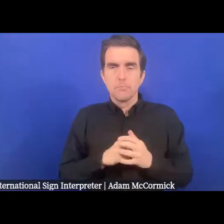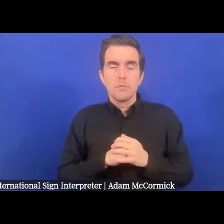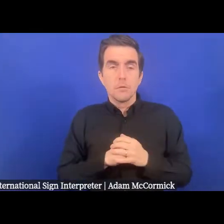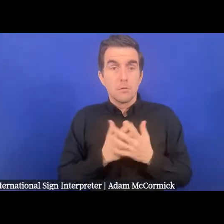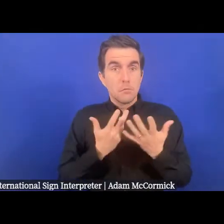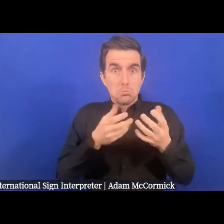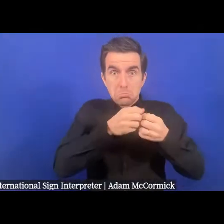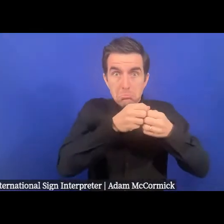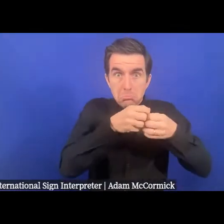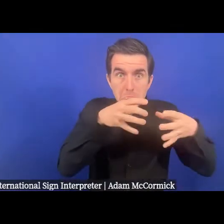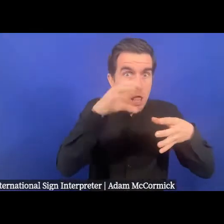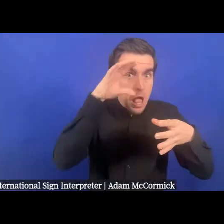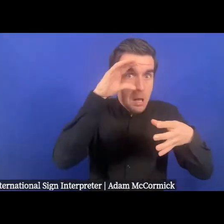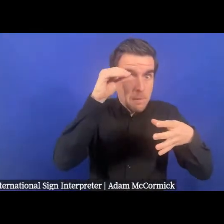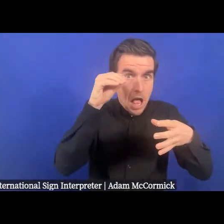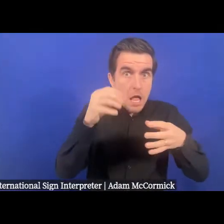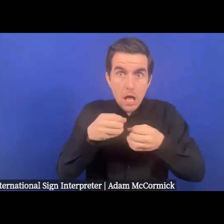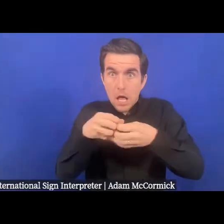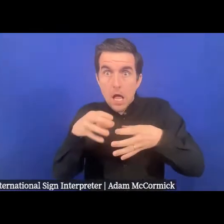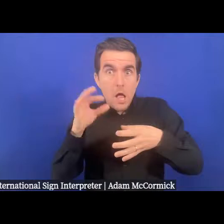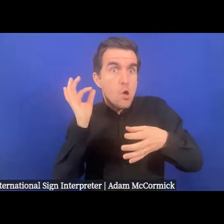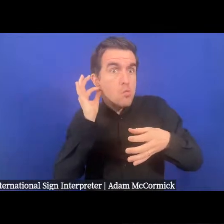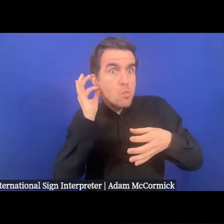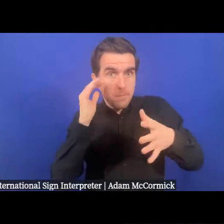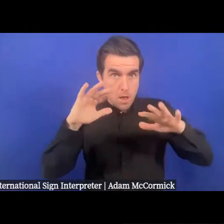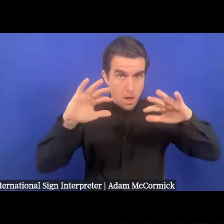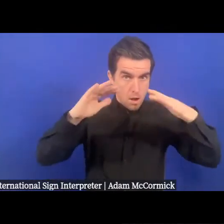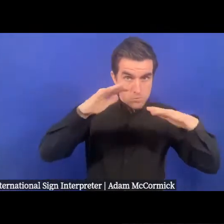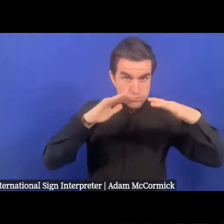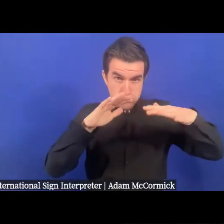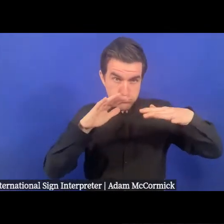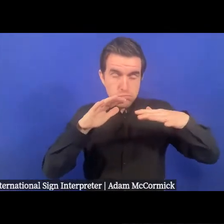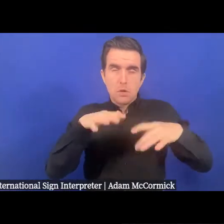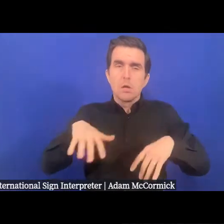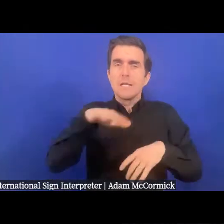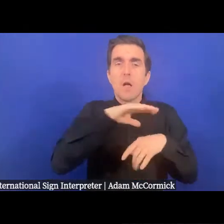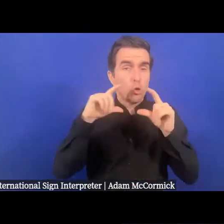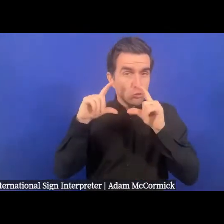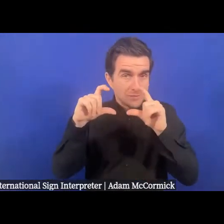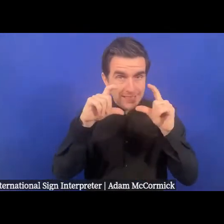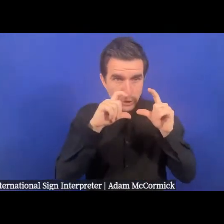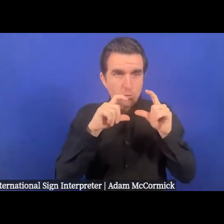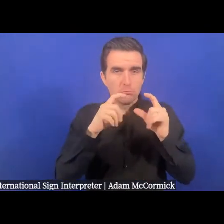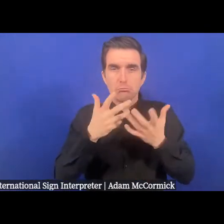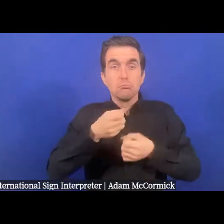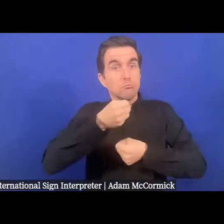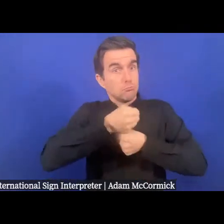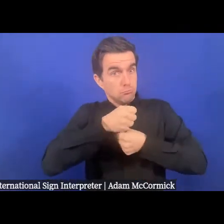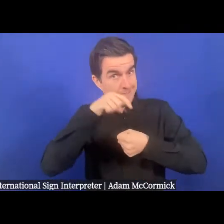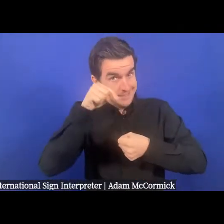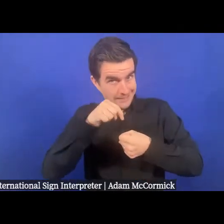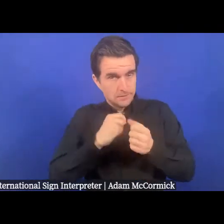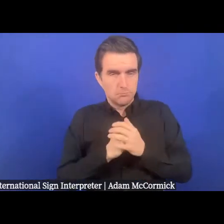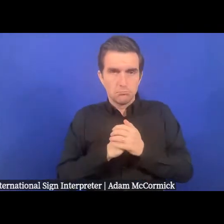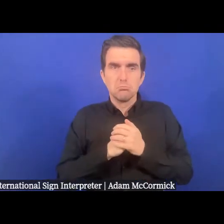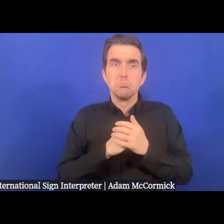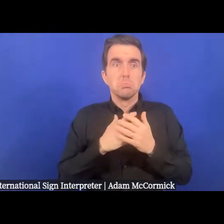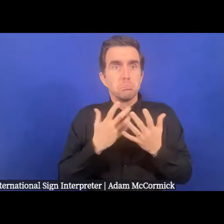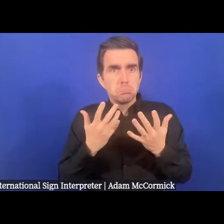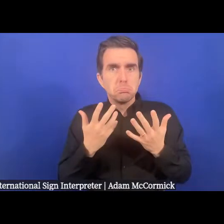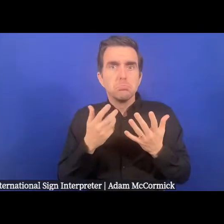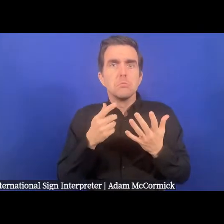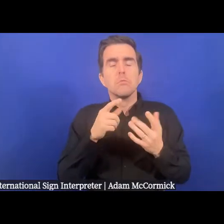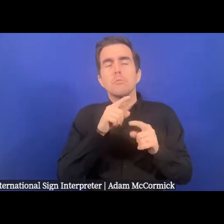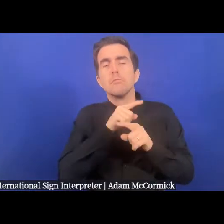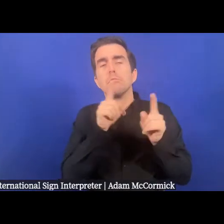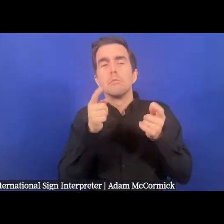in managerial positions compared to men? Also, how is the wage being distributed? Are women getting